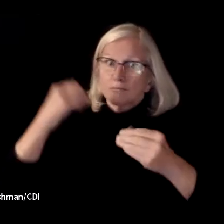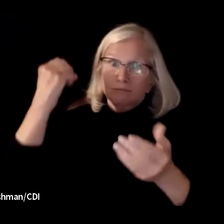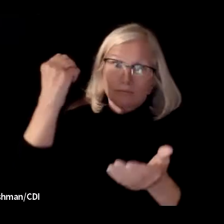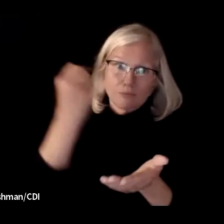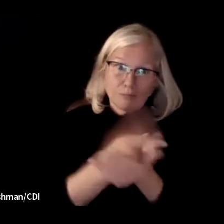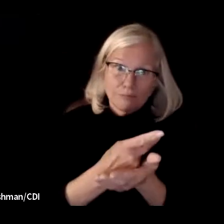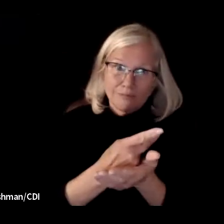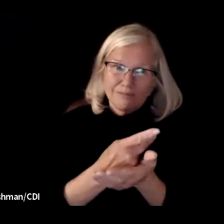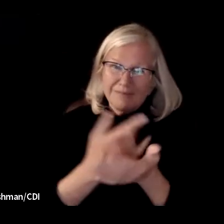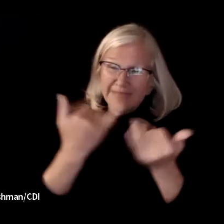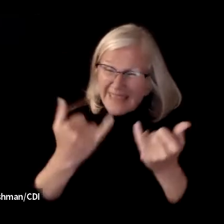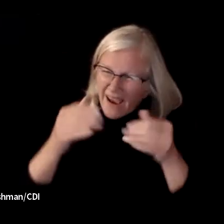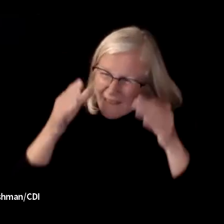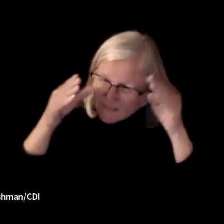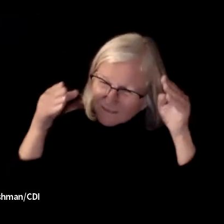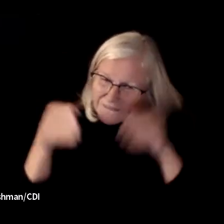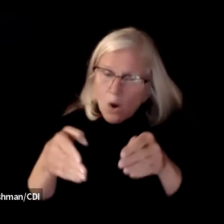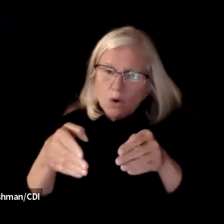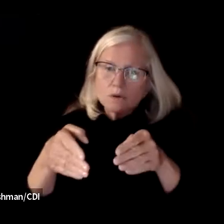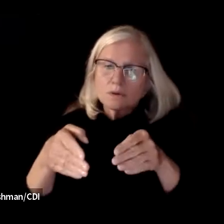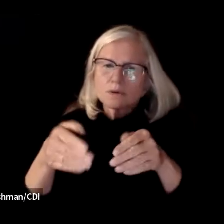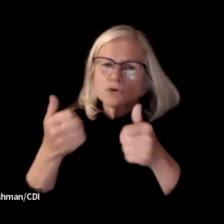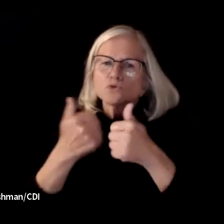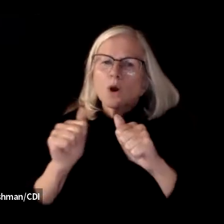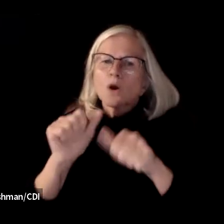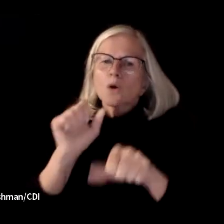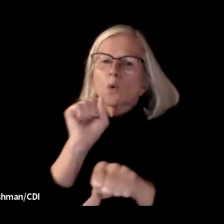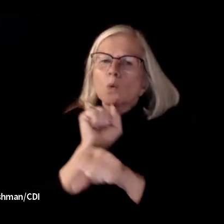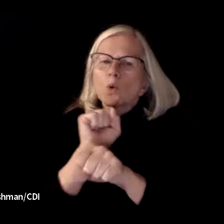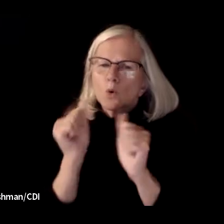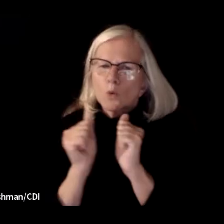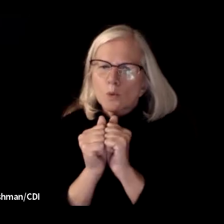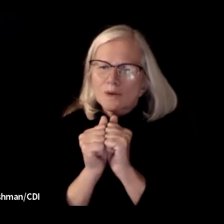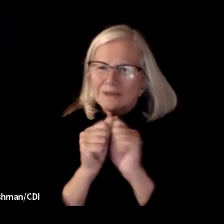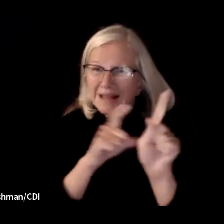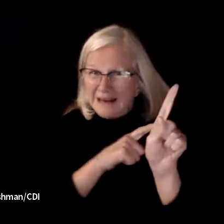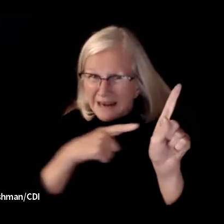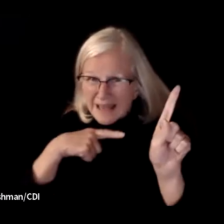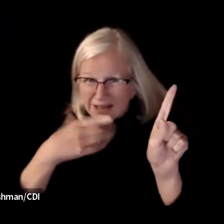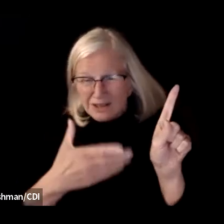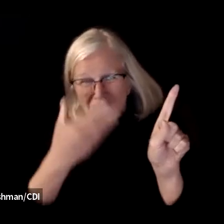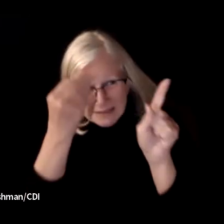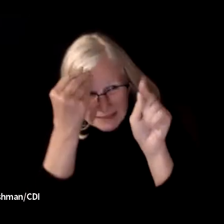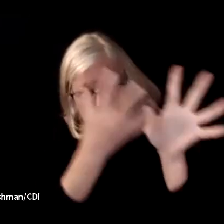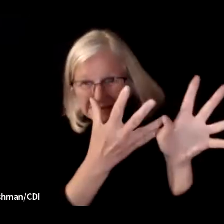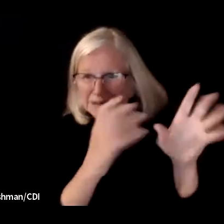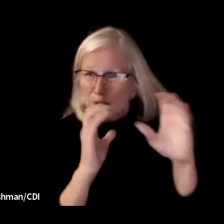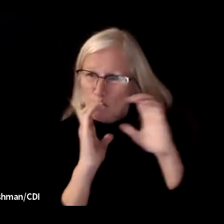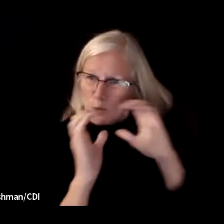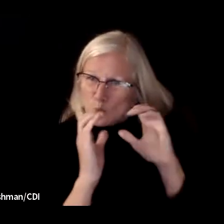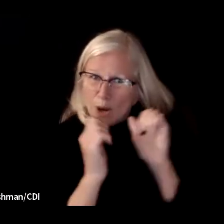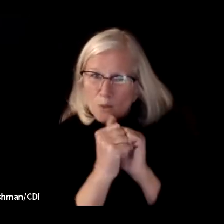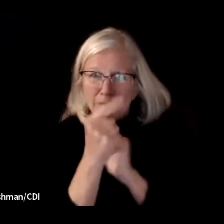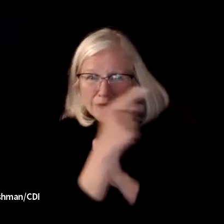is trying to work with them and get them the information that they need to